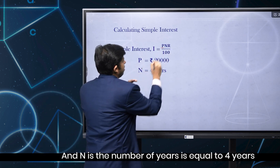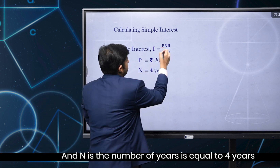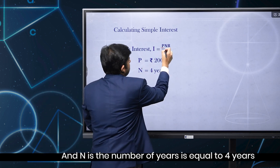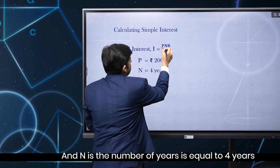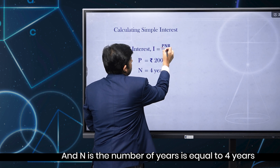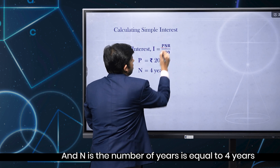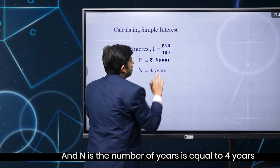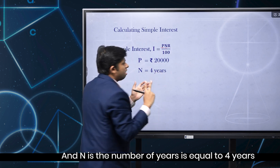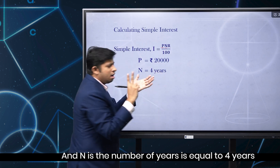4 years.